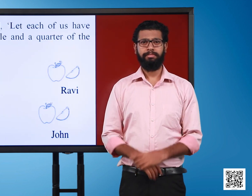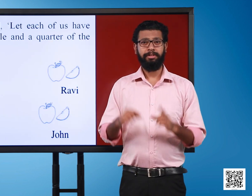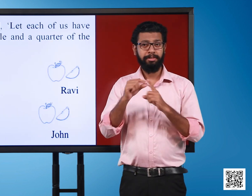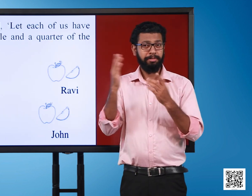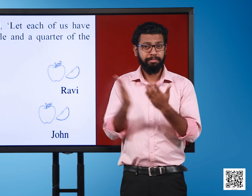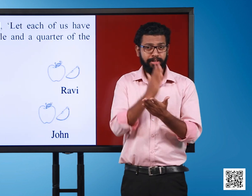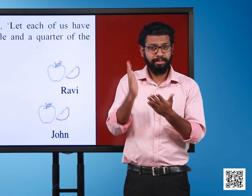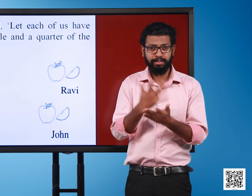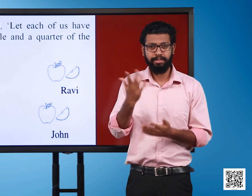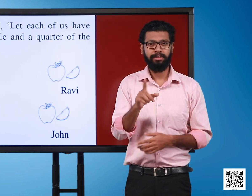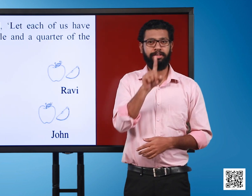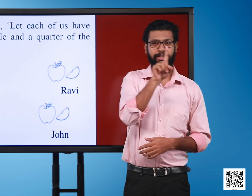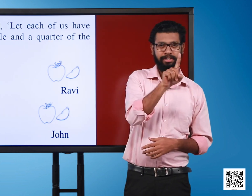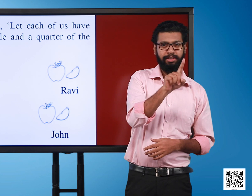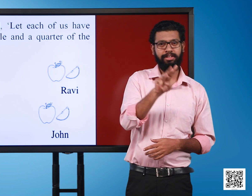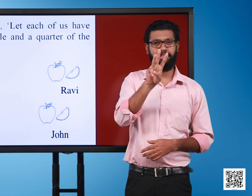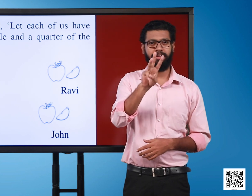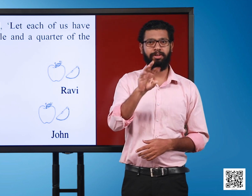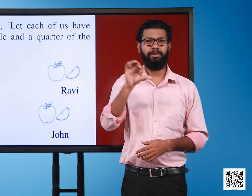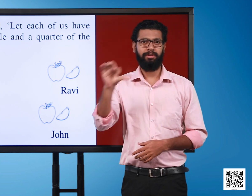Page 139.